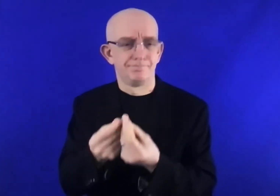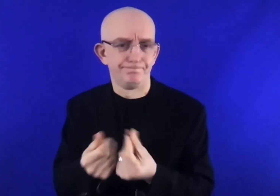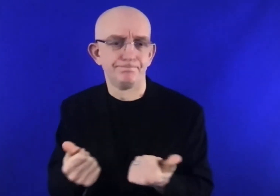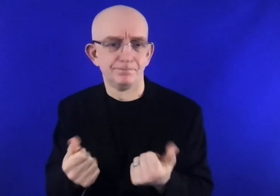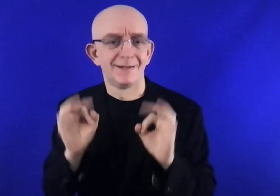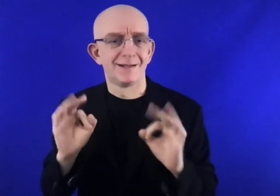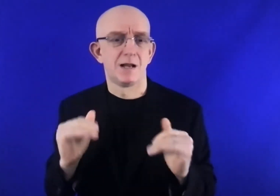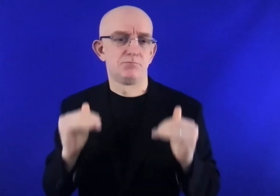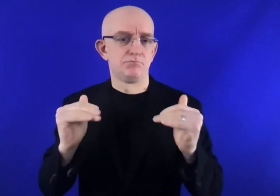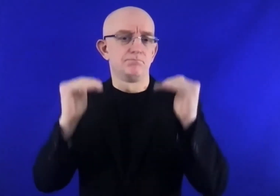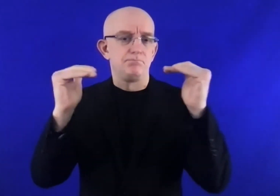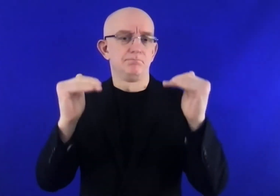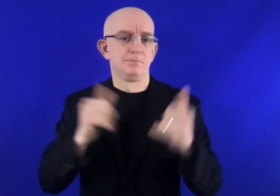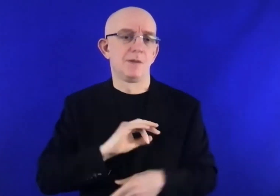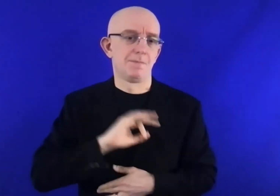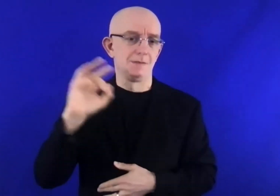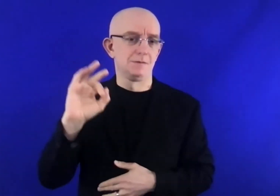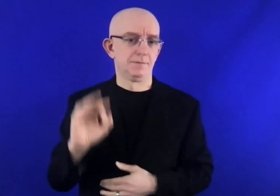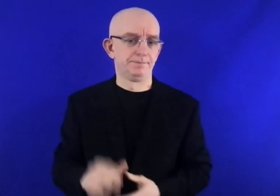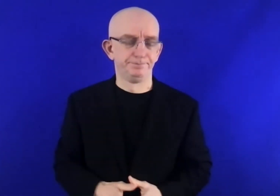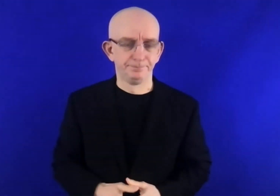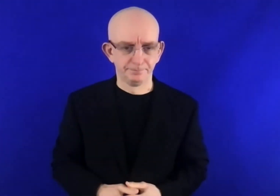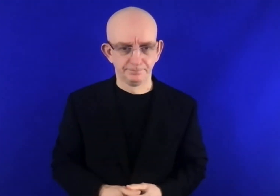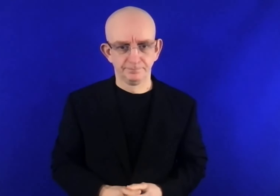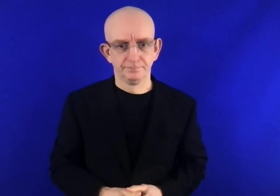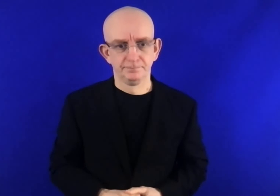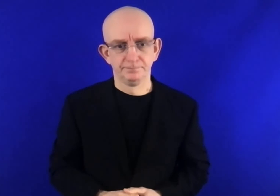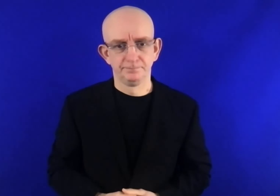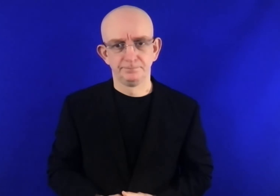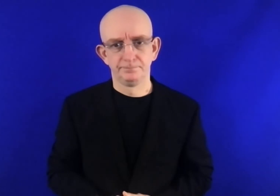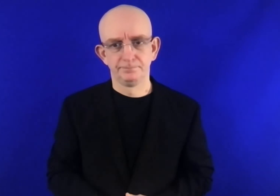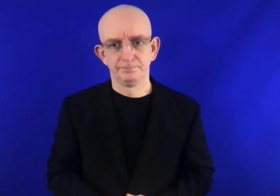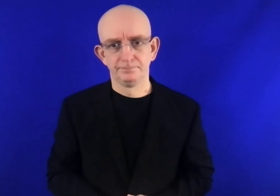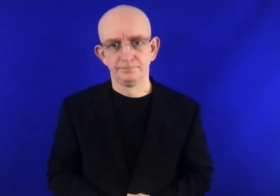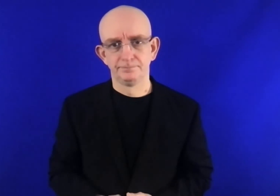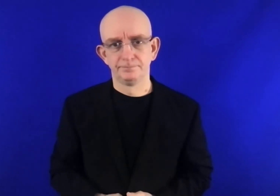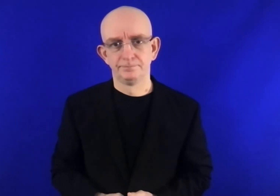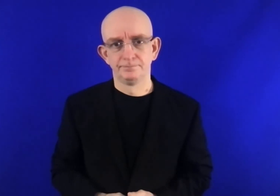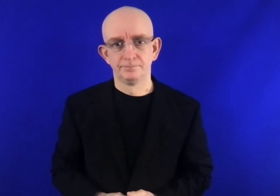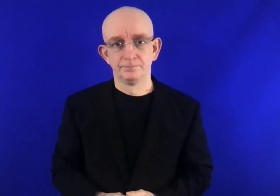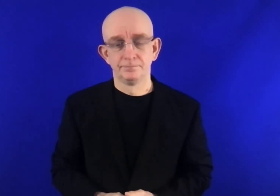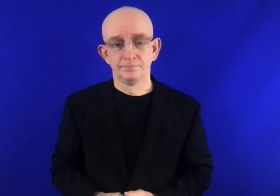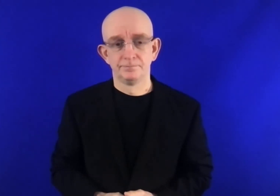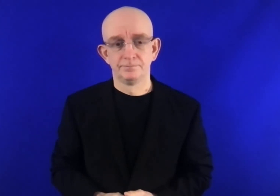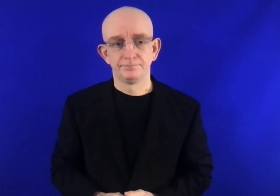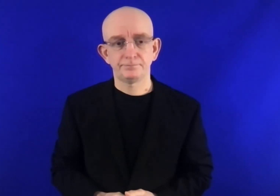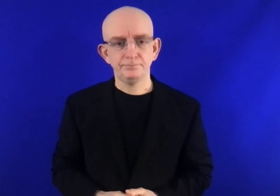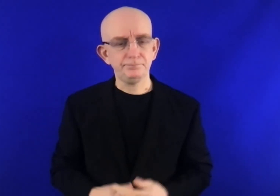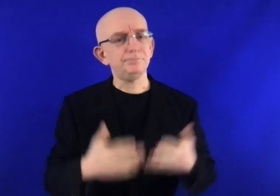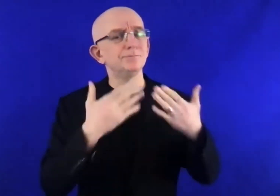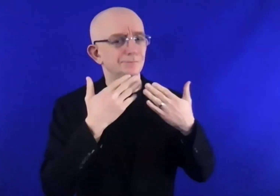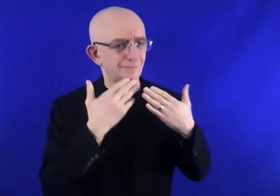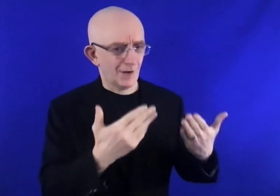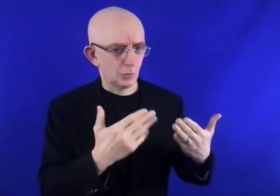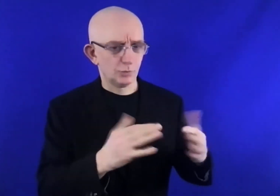Muy buena tu aportación. Yo recalco que Thank you for your comment. I stress, as you